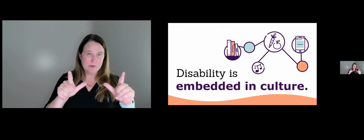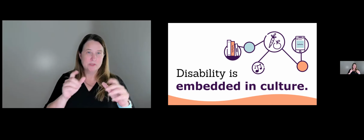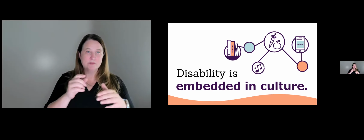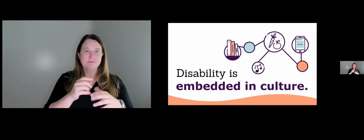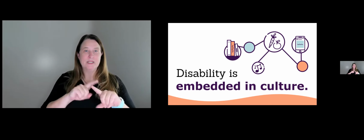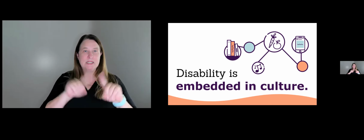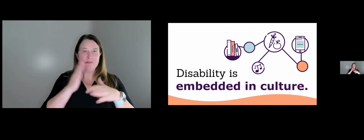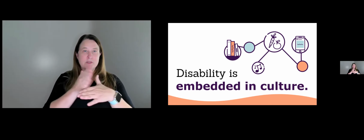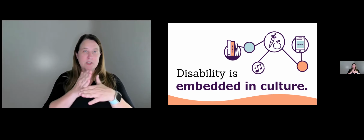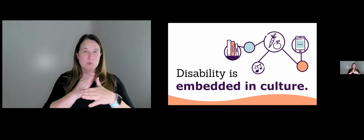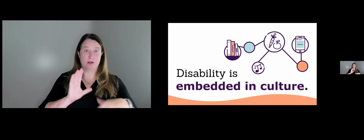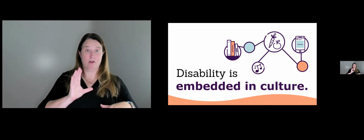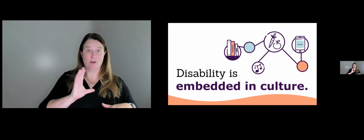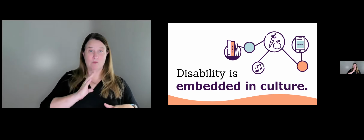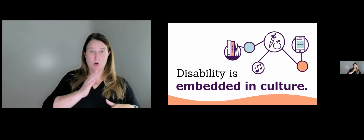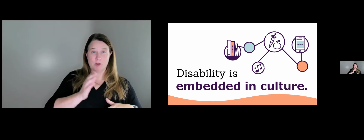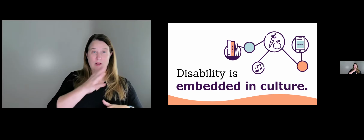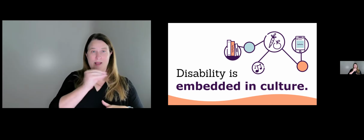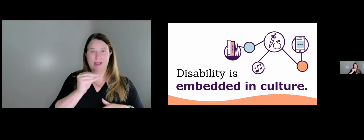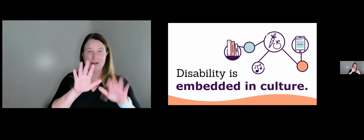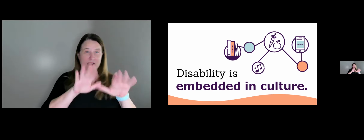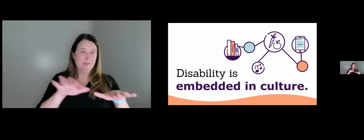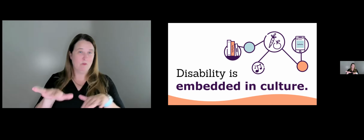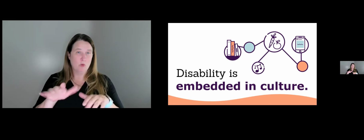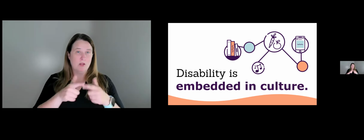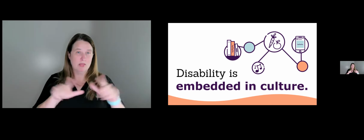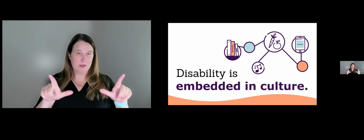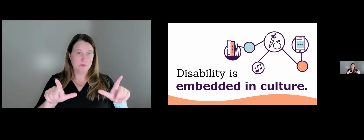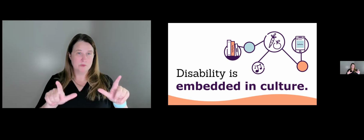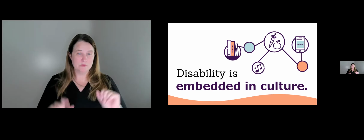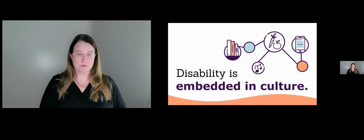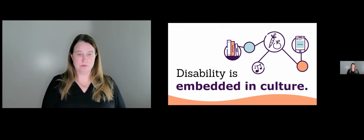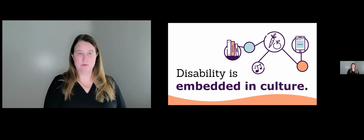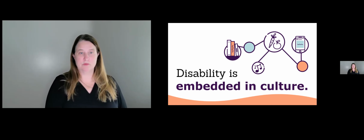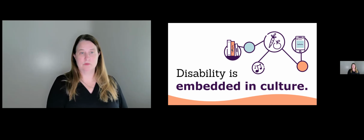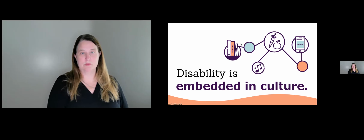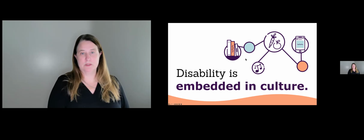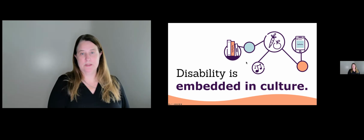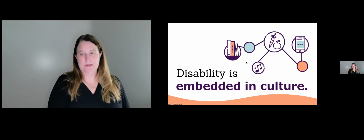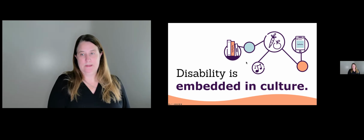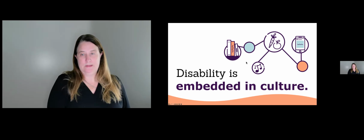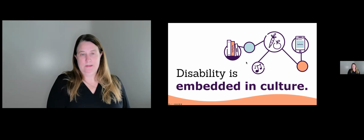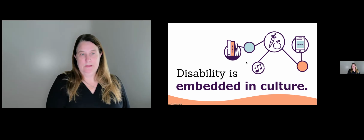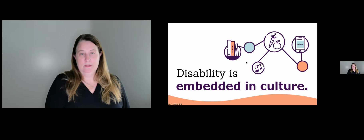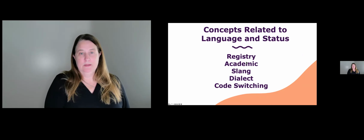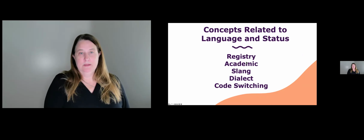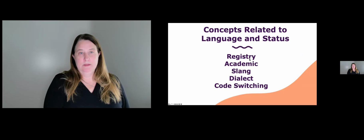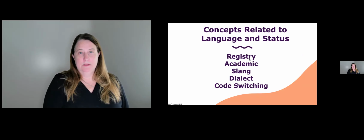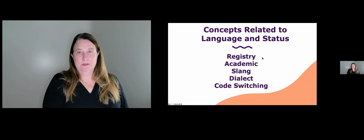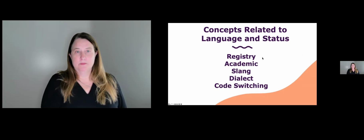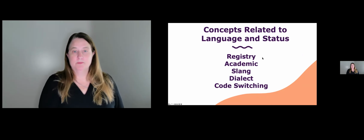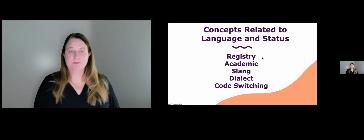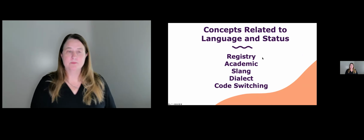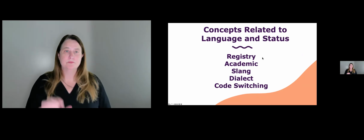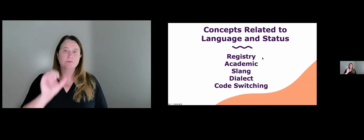now I want to really emphasize that concept of language, specifically the differences between formal and